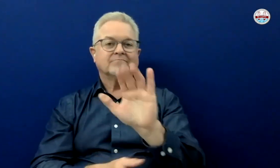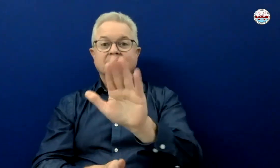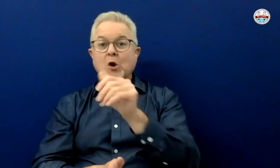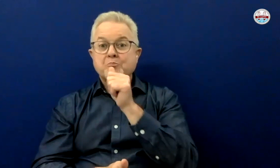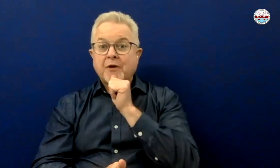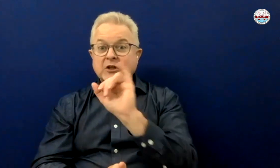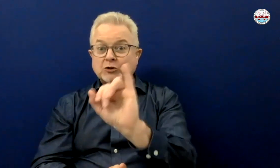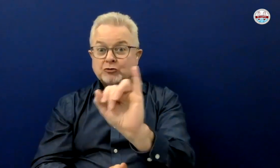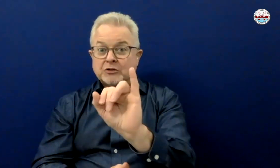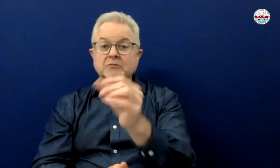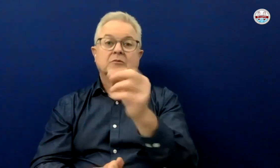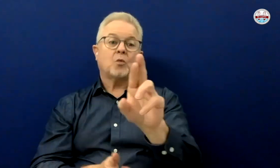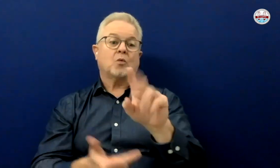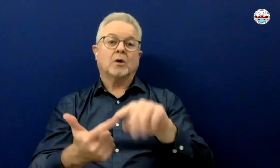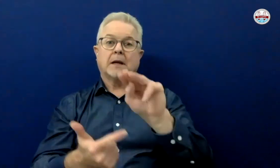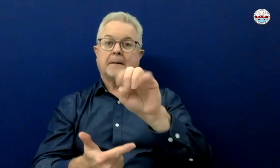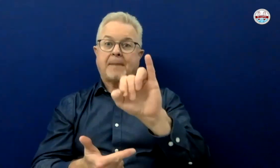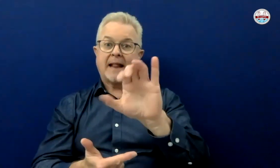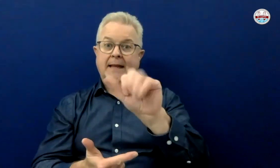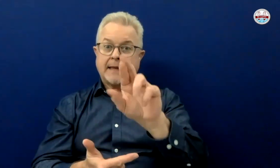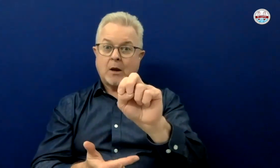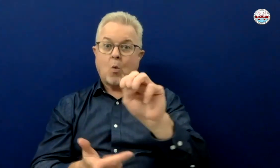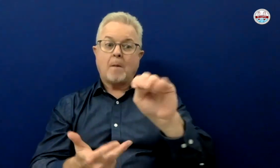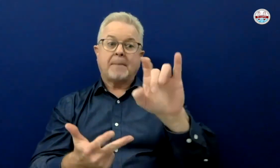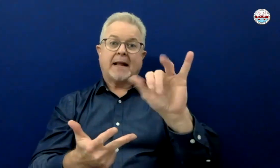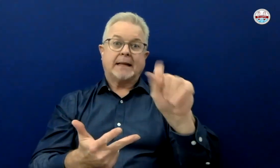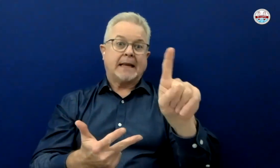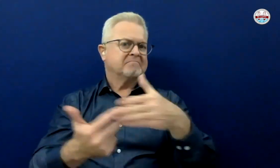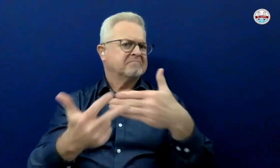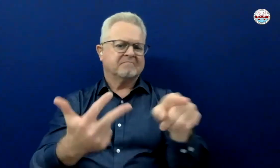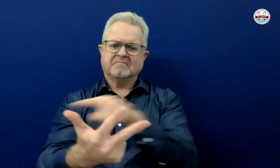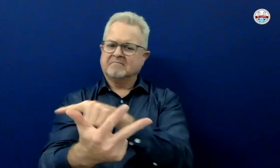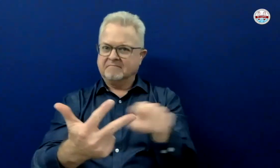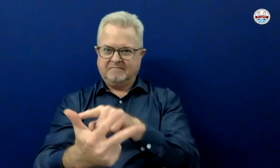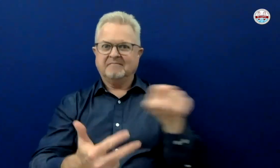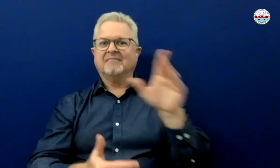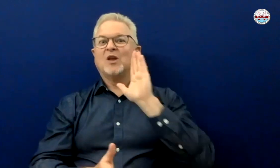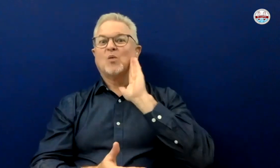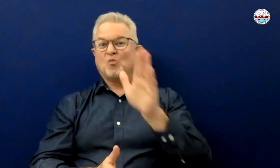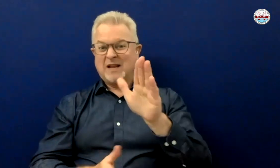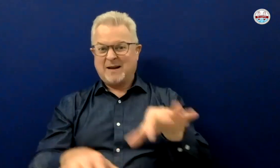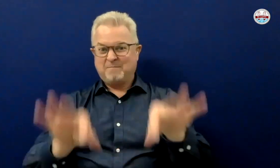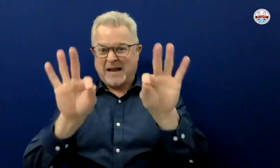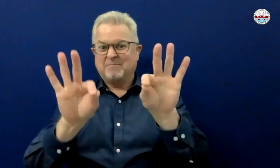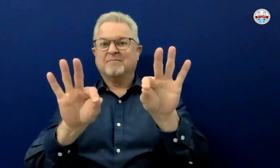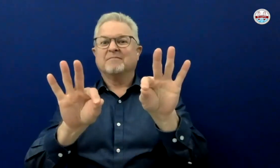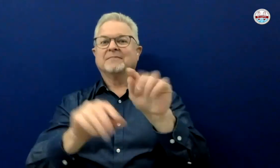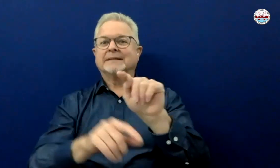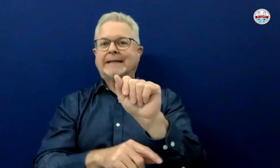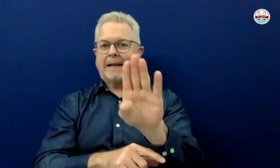cost now has been returned to your insurance companies or Medicare or Medicaid. They will now pick